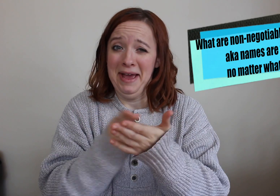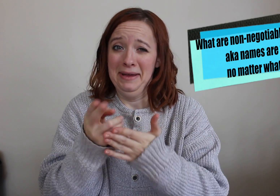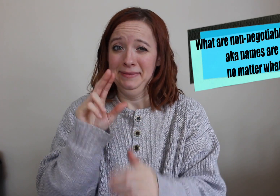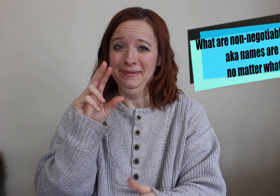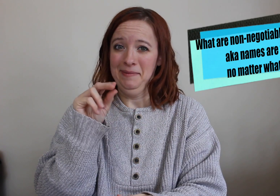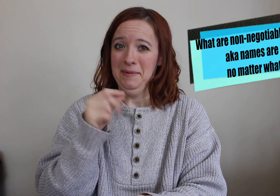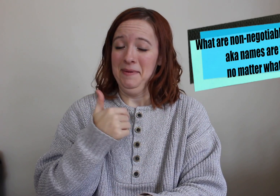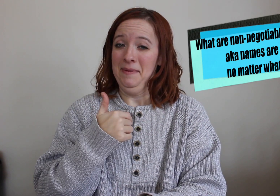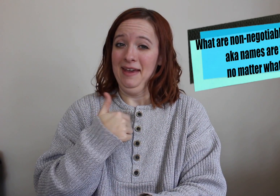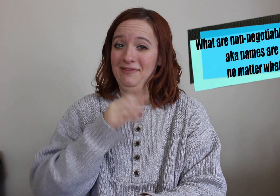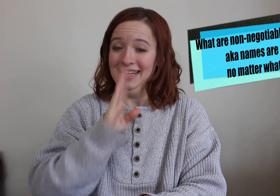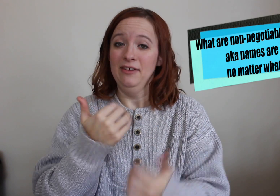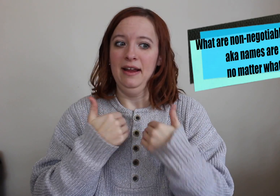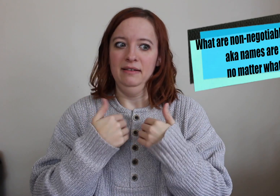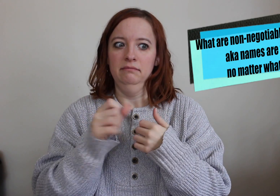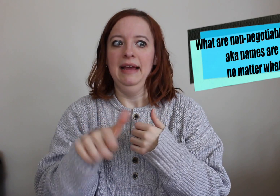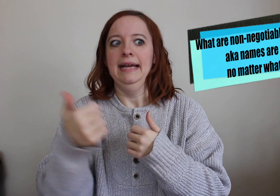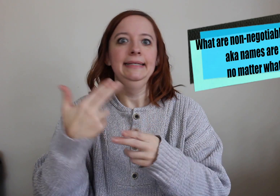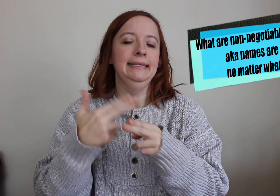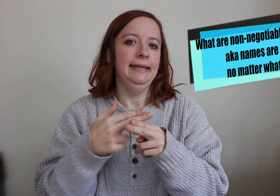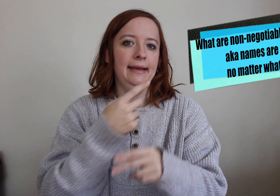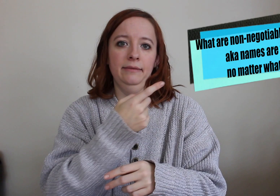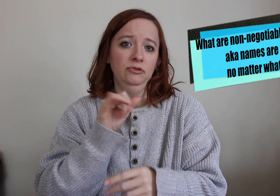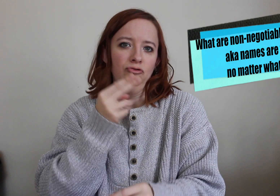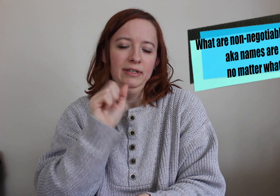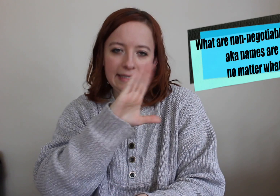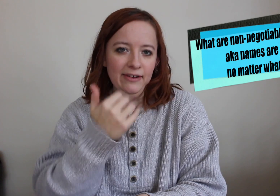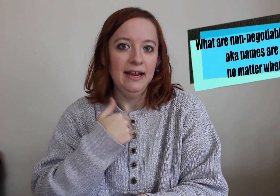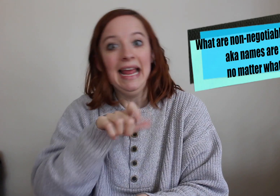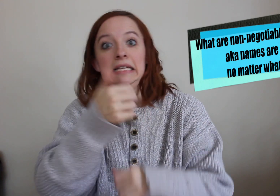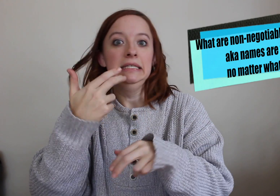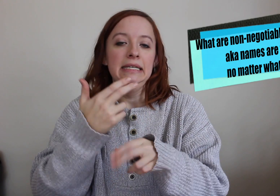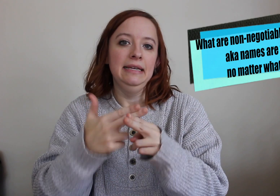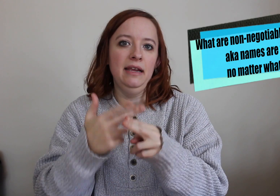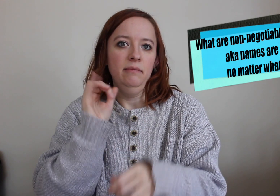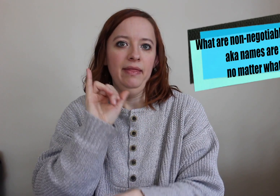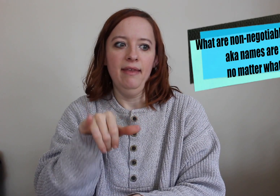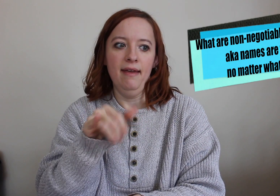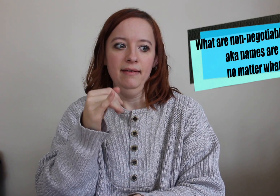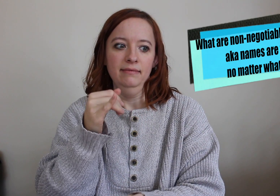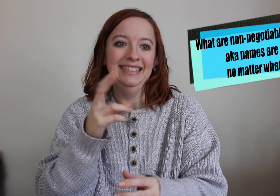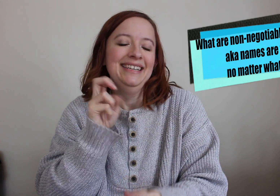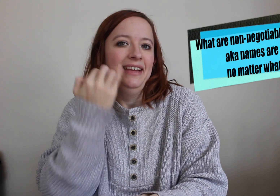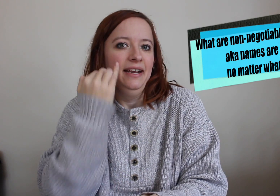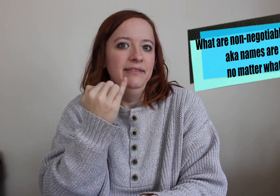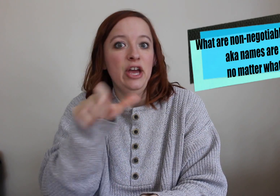And to be honest, I don't have any. I've never had any specific name. Jenna's never had a specific name that,